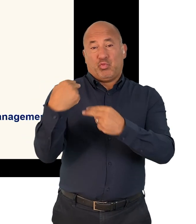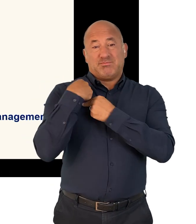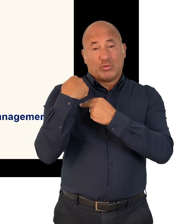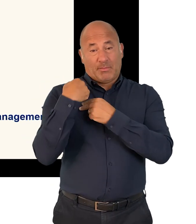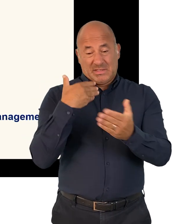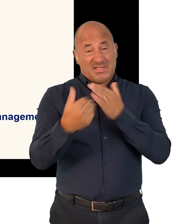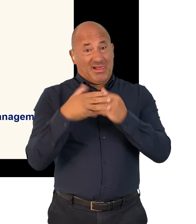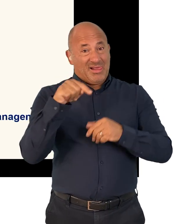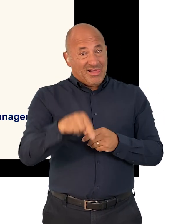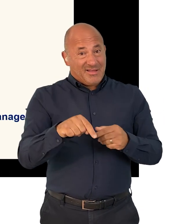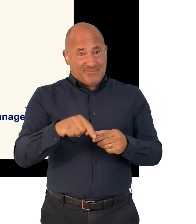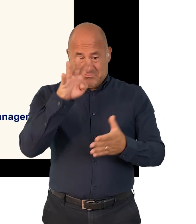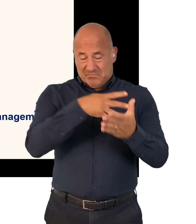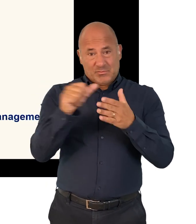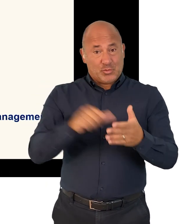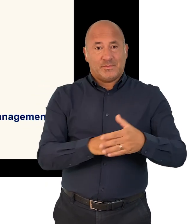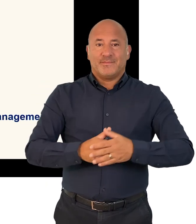dealing with the risk.